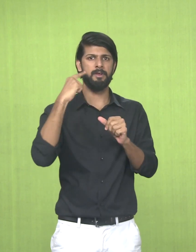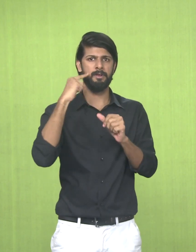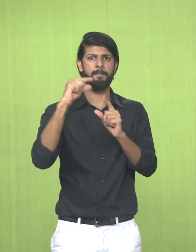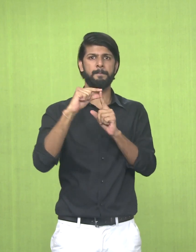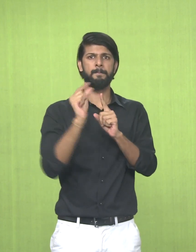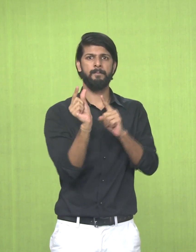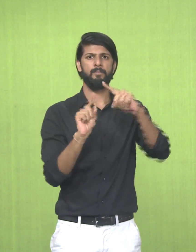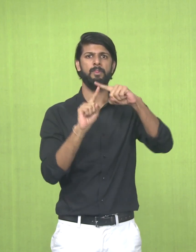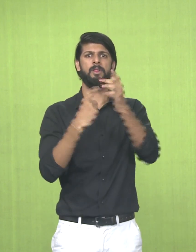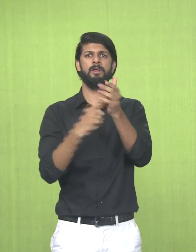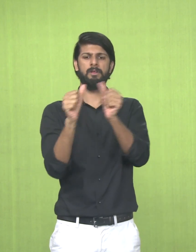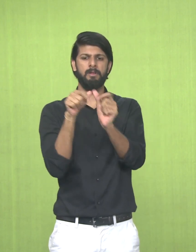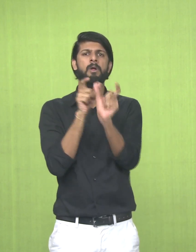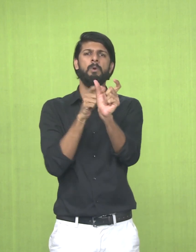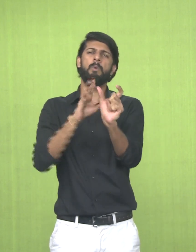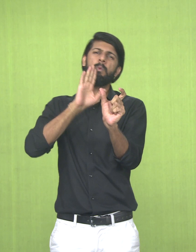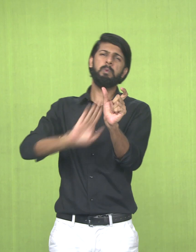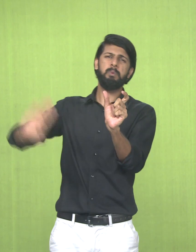was called Pataliputra.